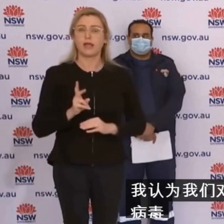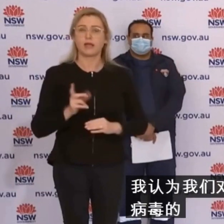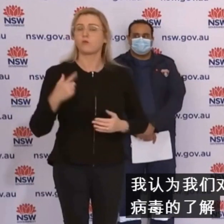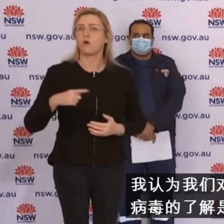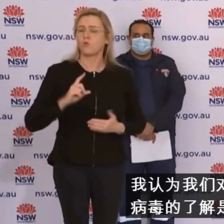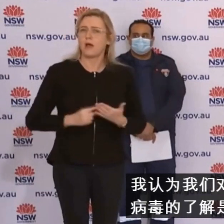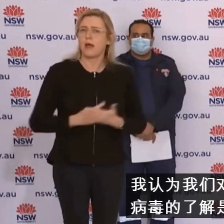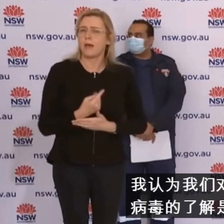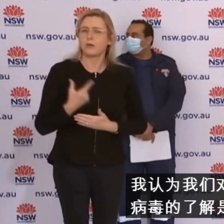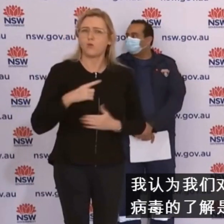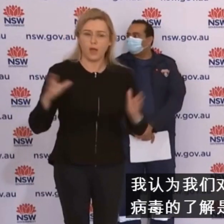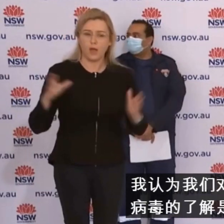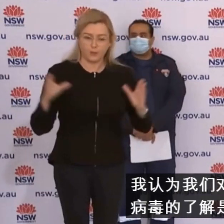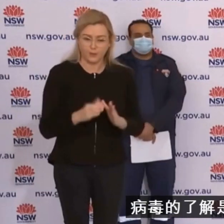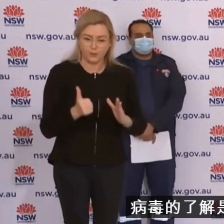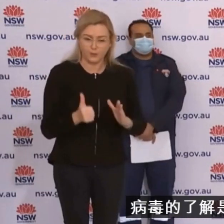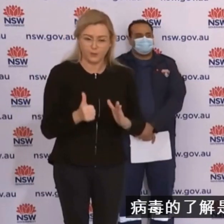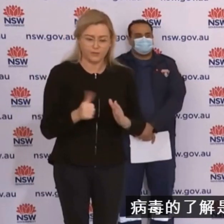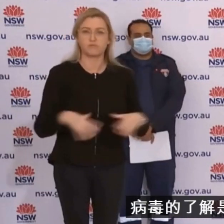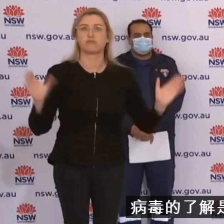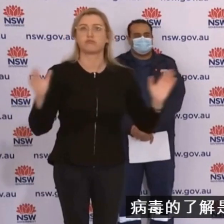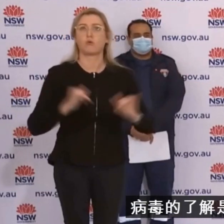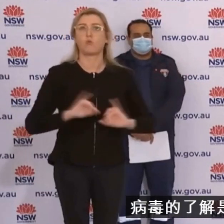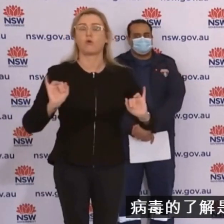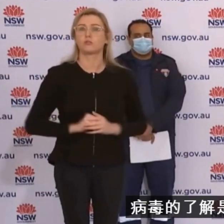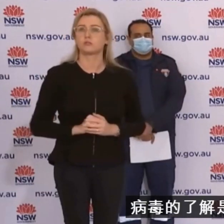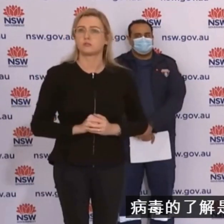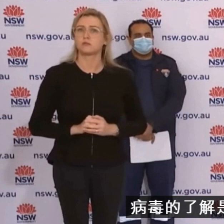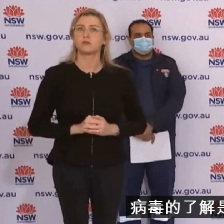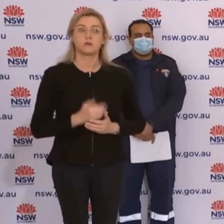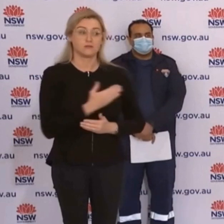COVID virus is the fact that you can